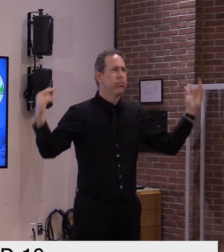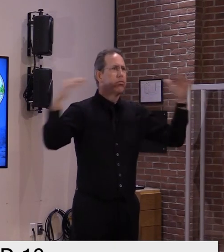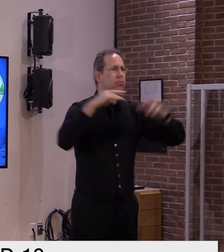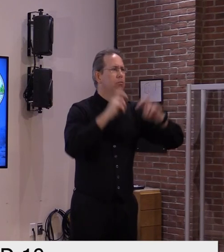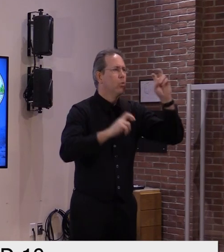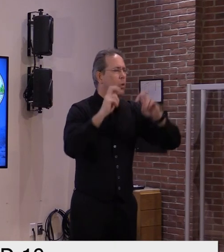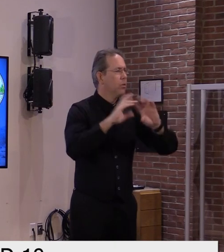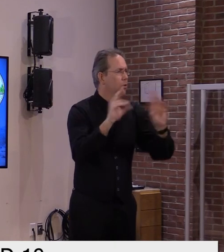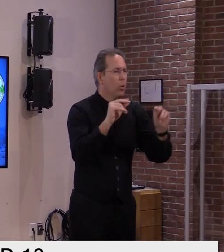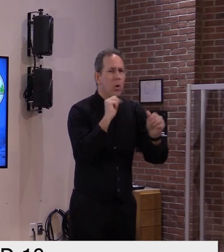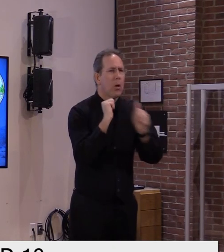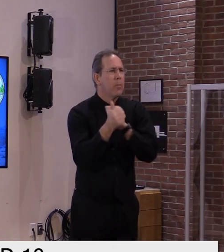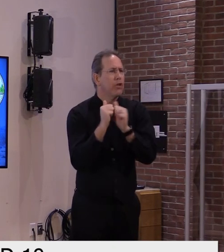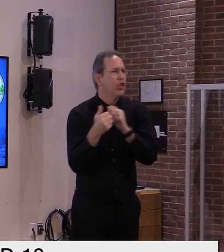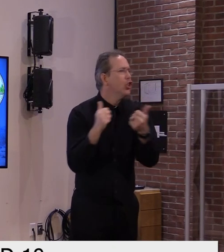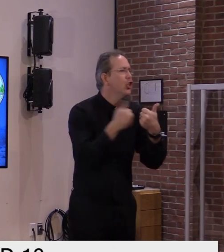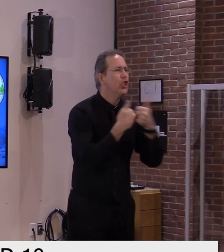create